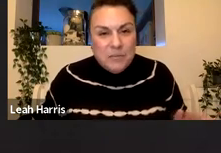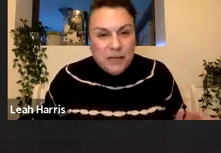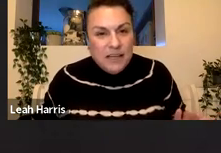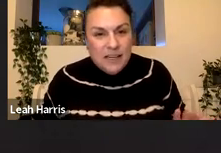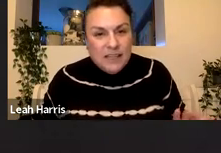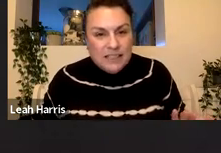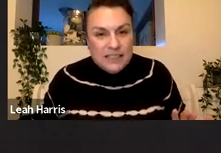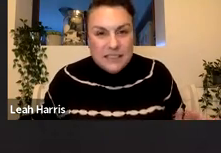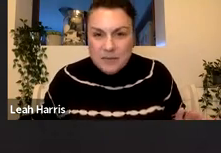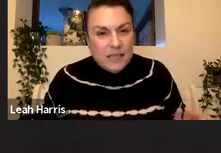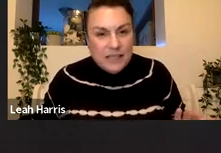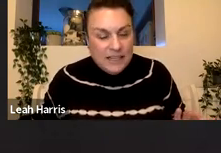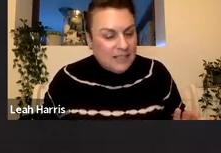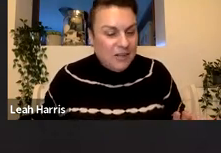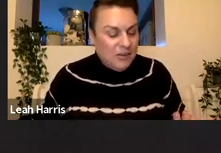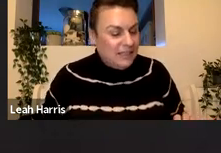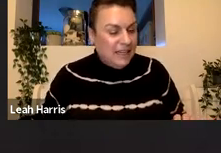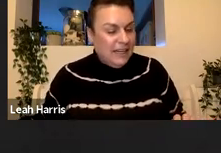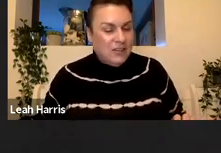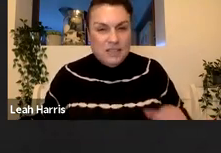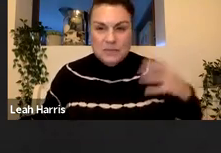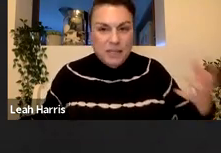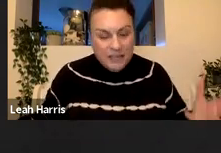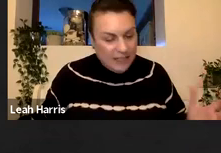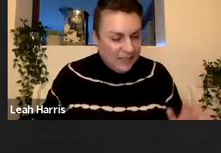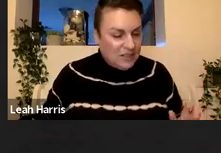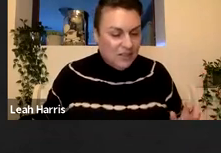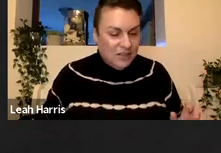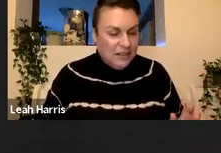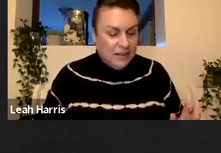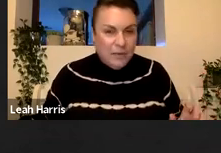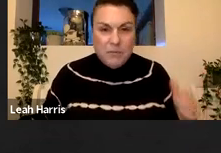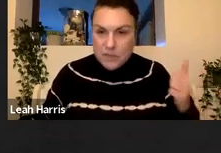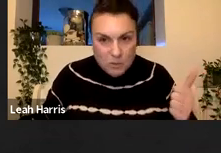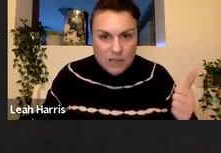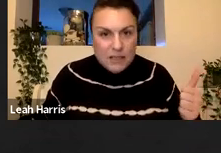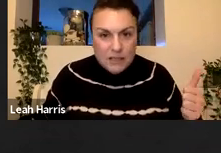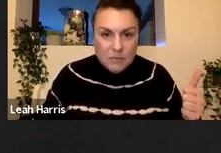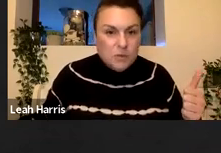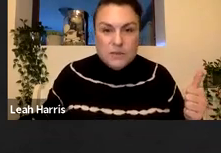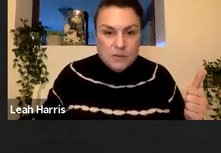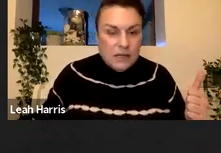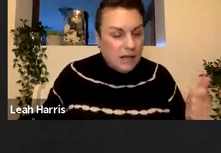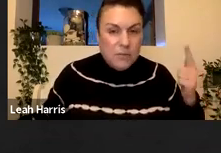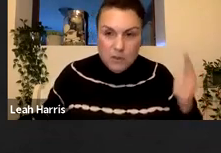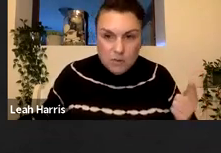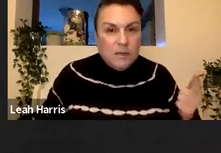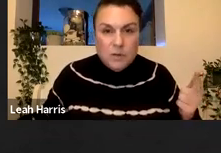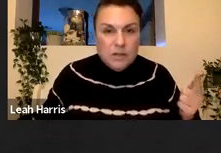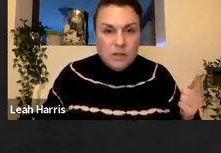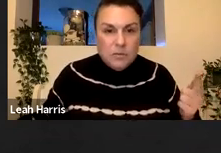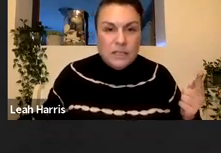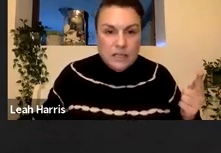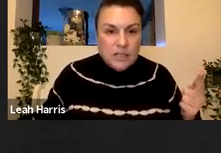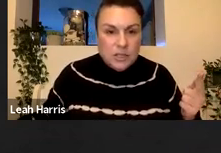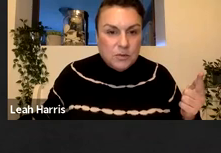about being on this committee it's always like or this planning council um i'm a token most of the time i'm the only